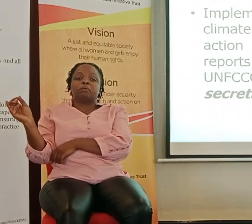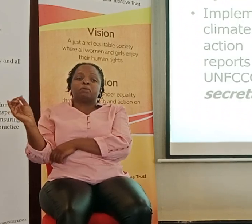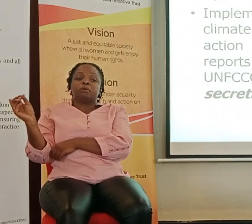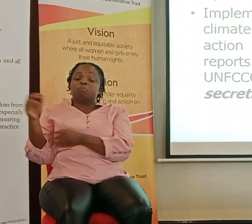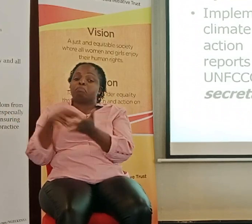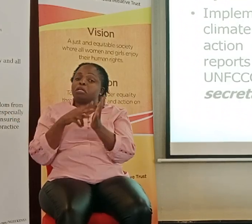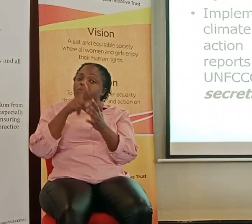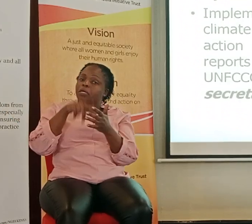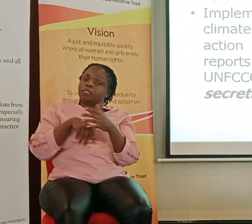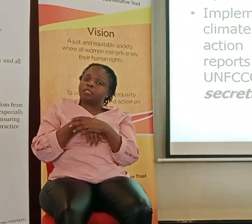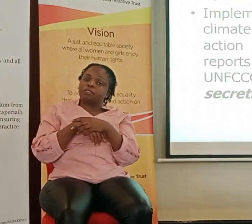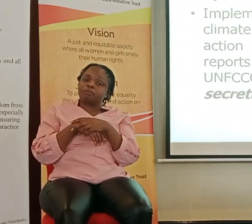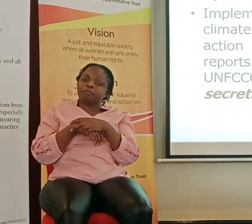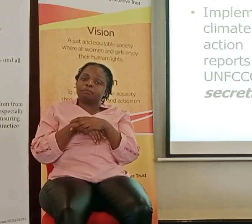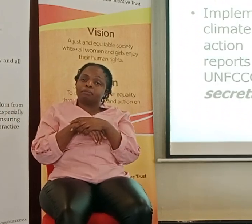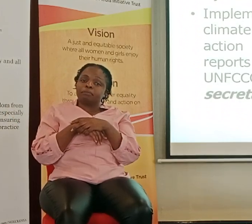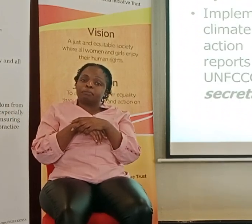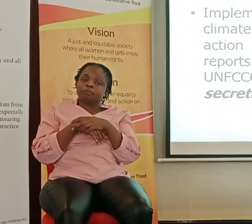What does that mean?